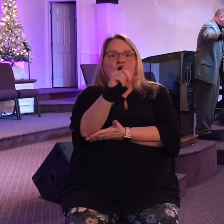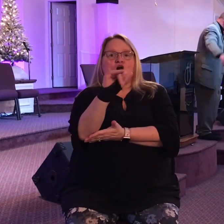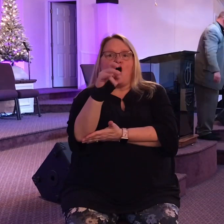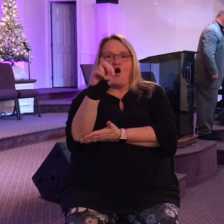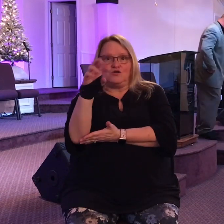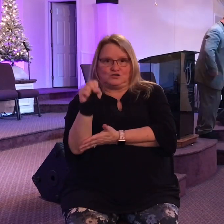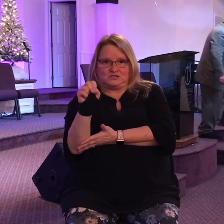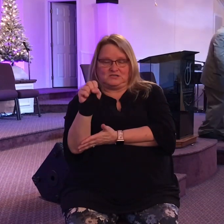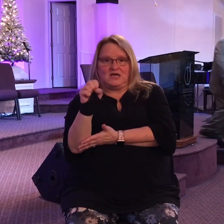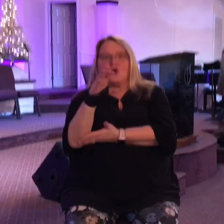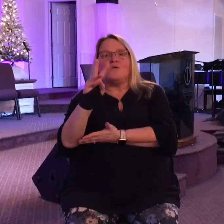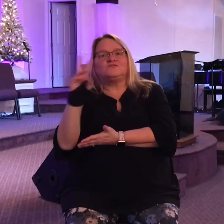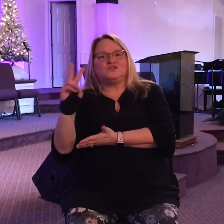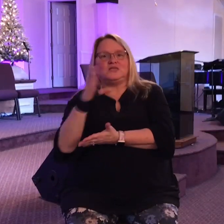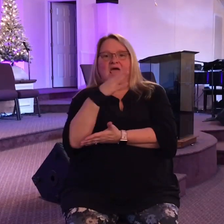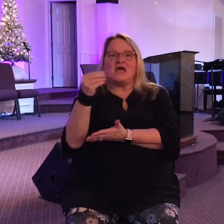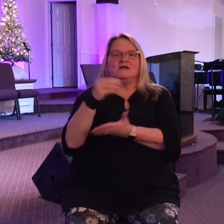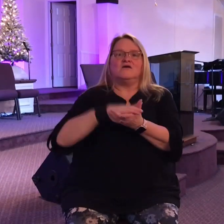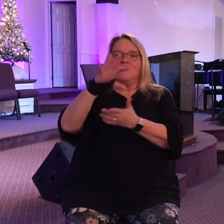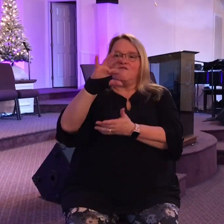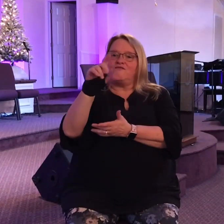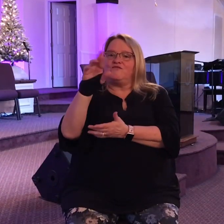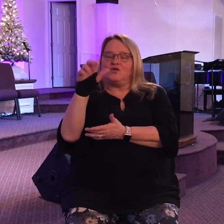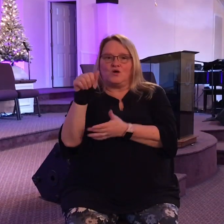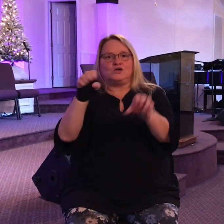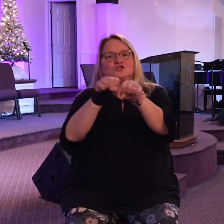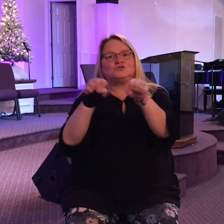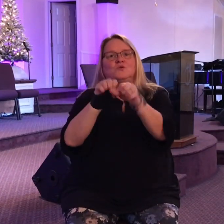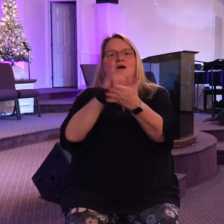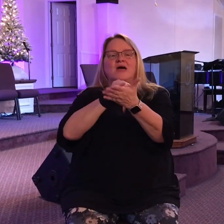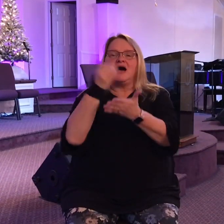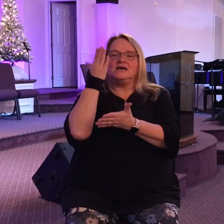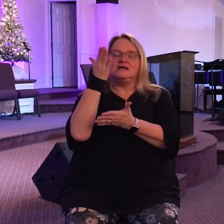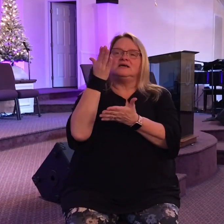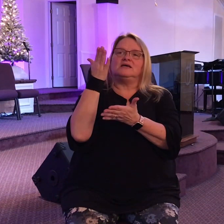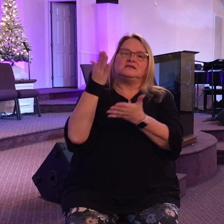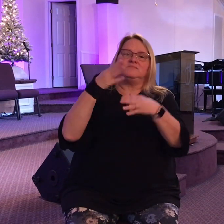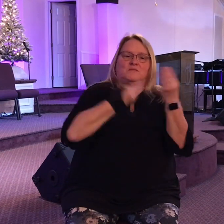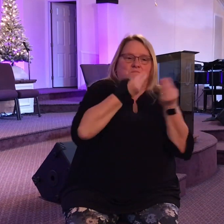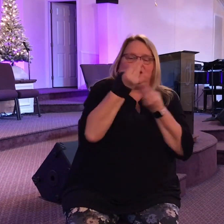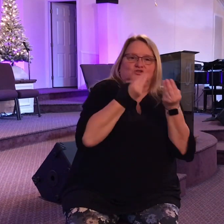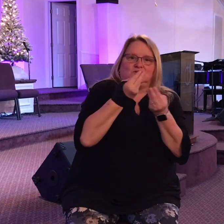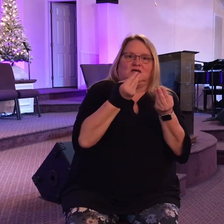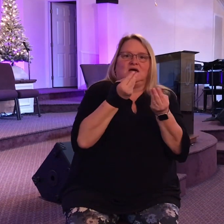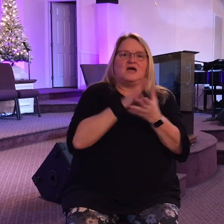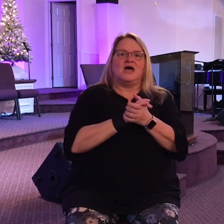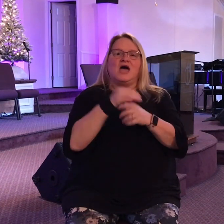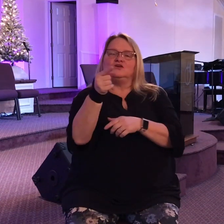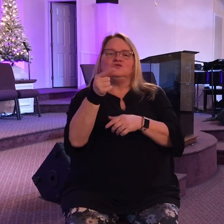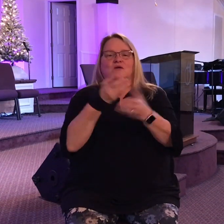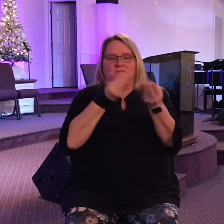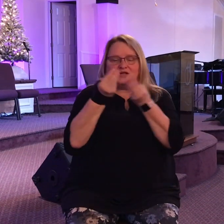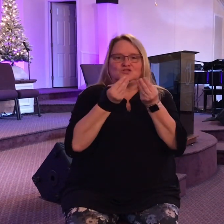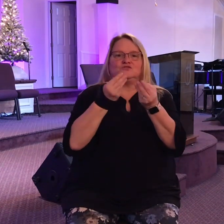and serving somebody. Listen, that lady may or may not ever darken the doorway of this building, but she's being